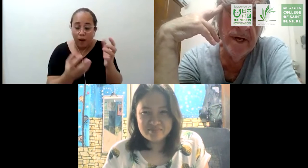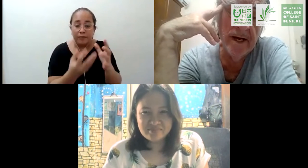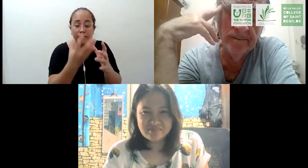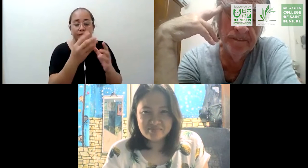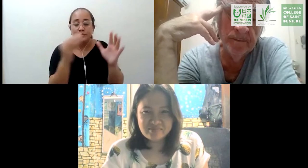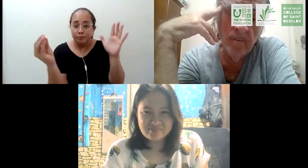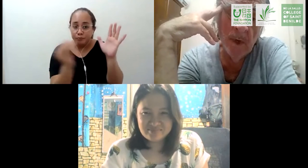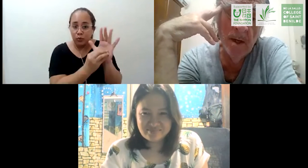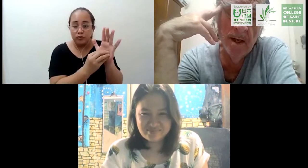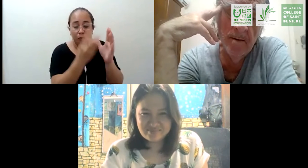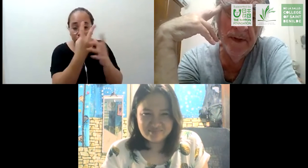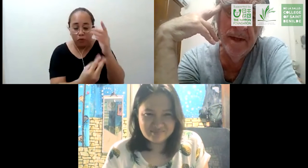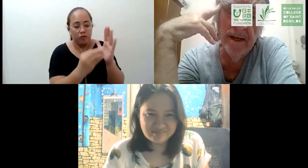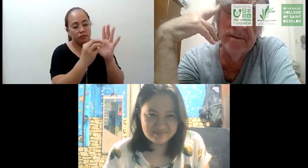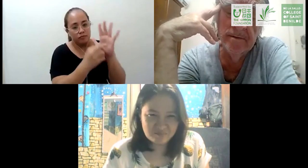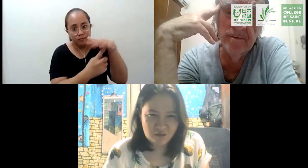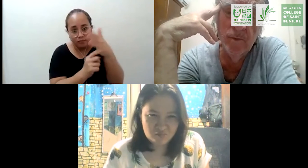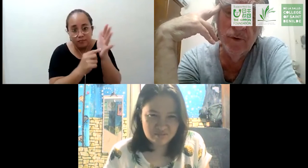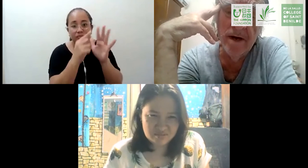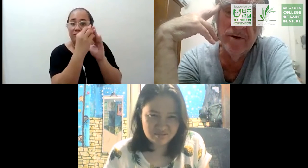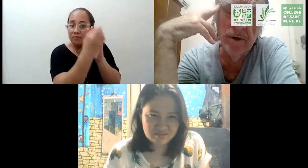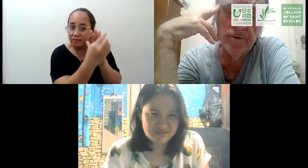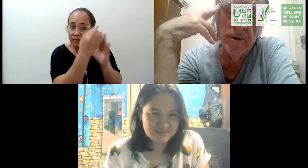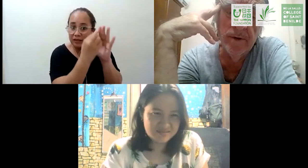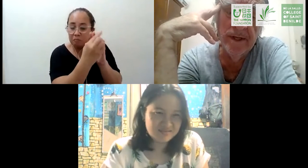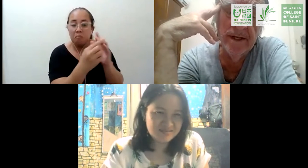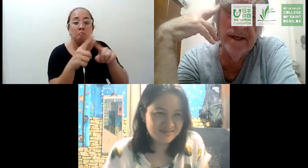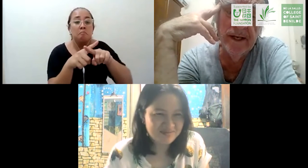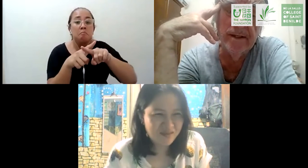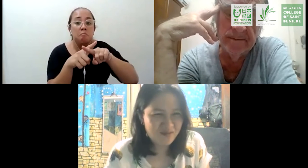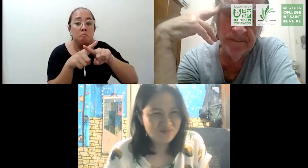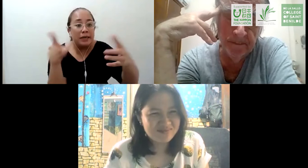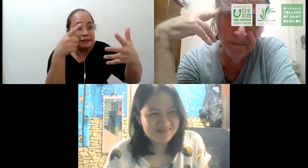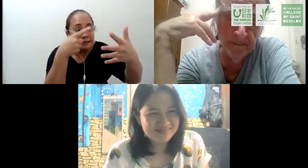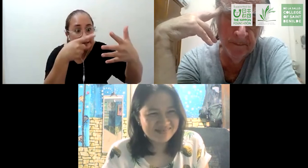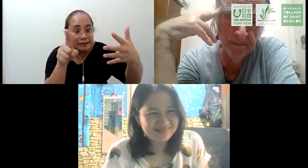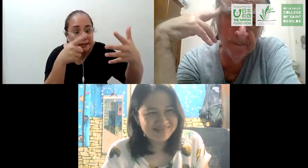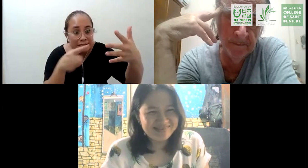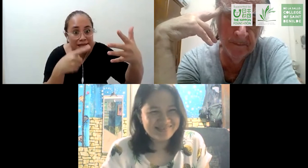orientations, you can. But then you'll have to look through and then delete.